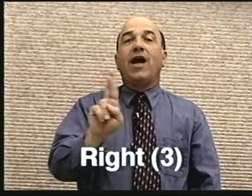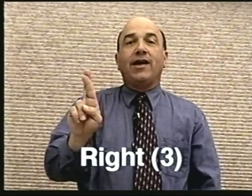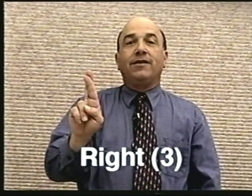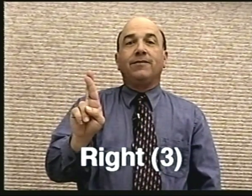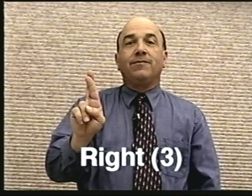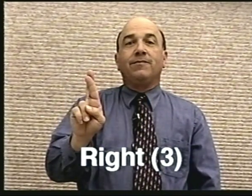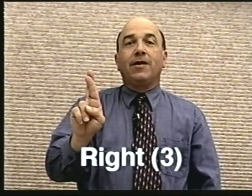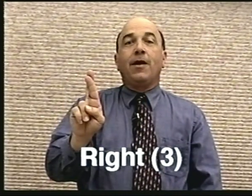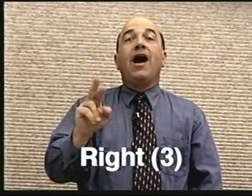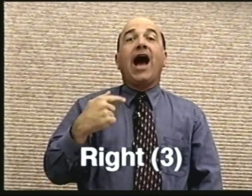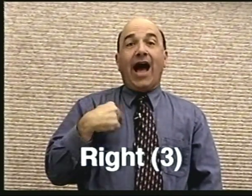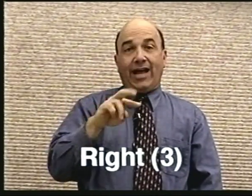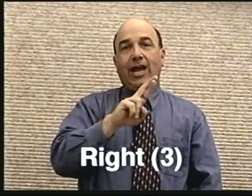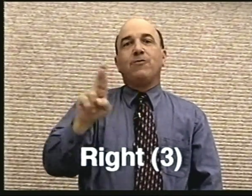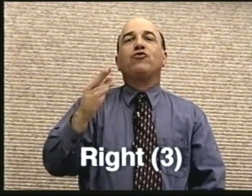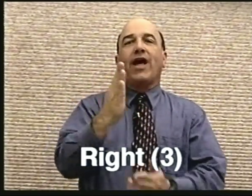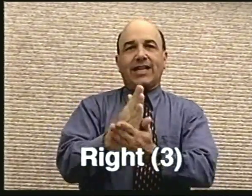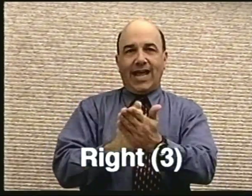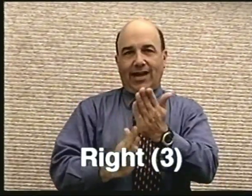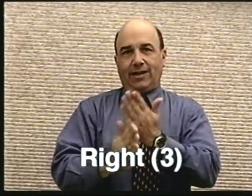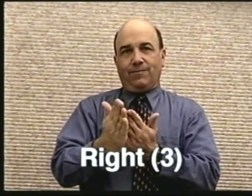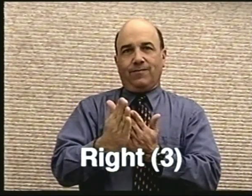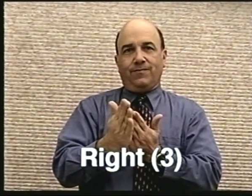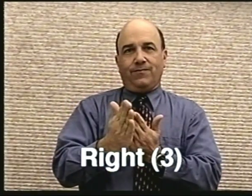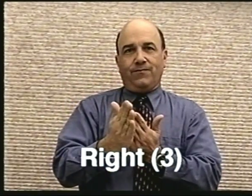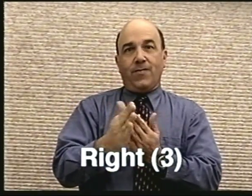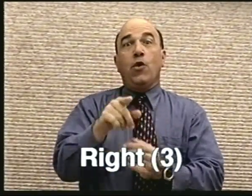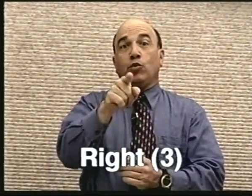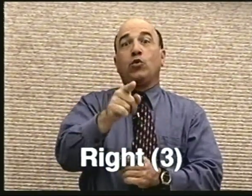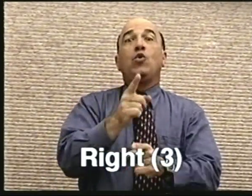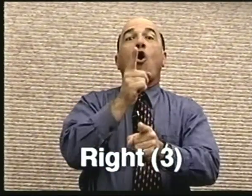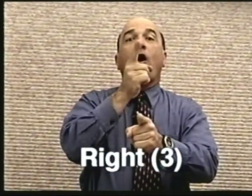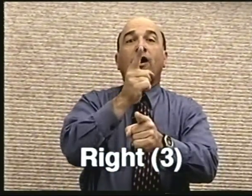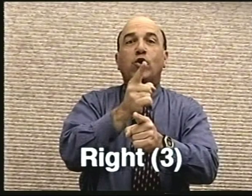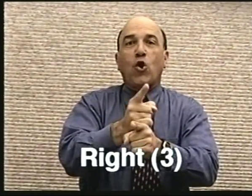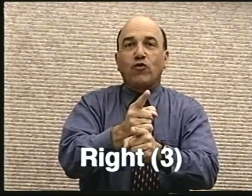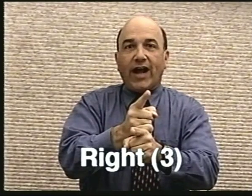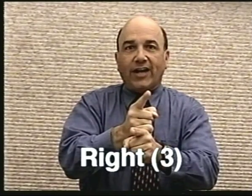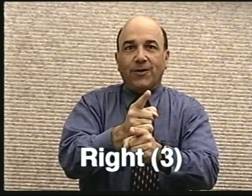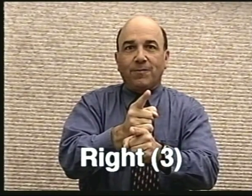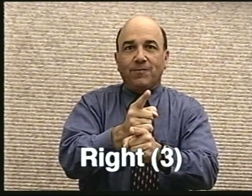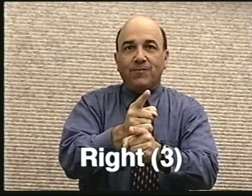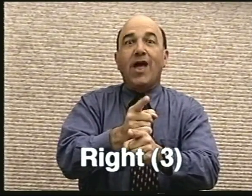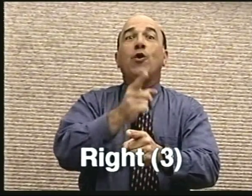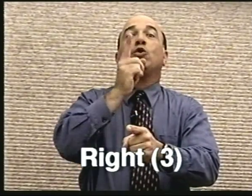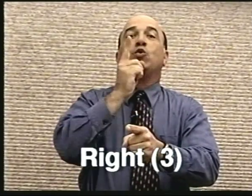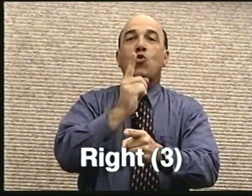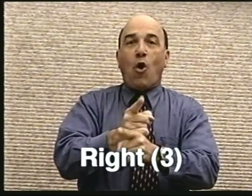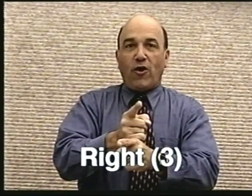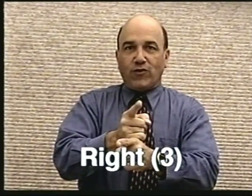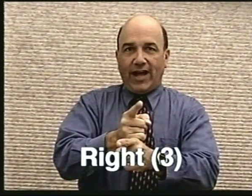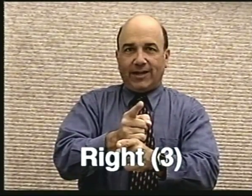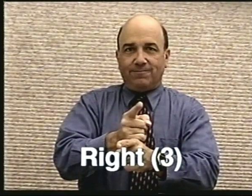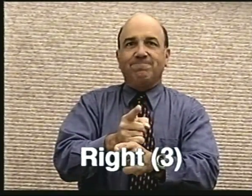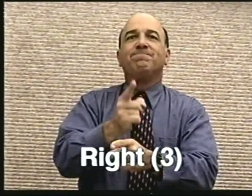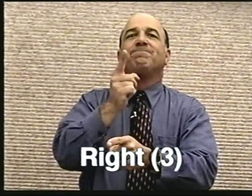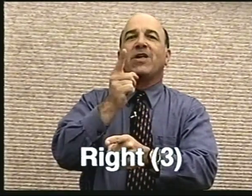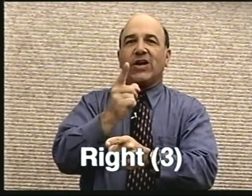right. I am right-handed. You are correct. You are right,